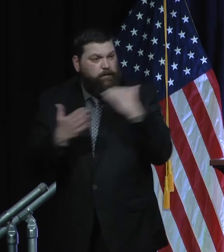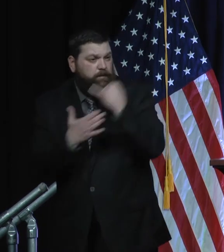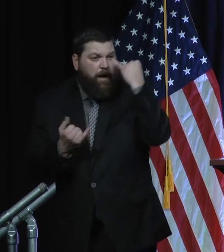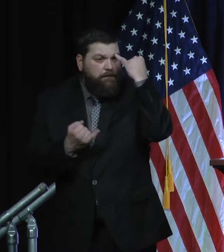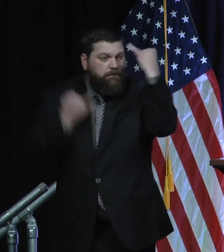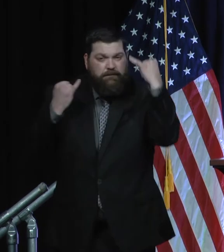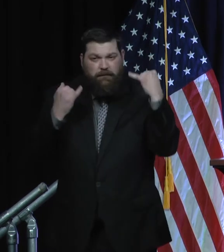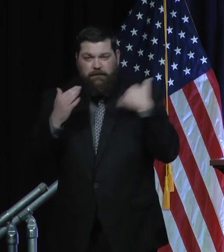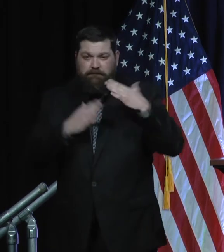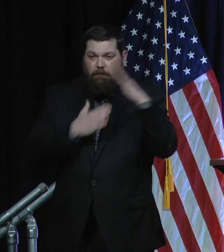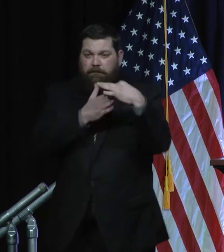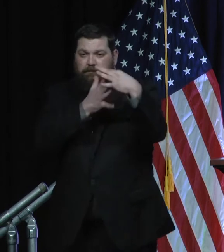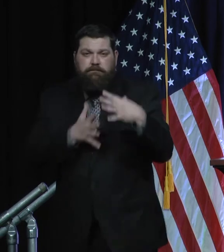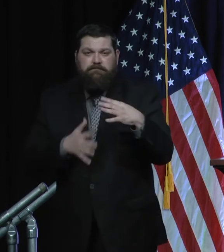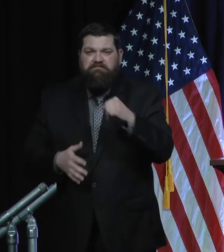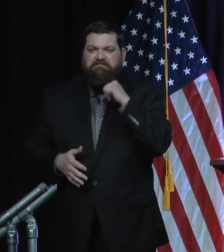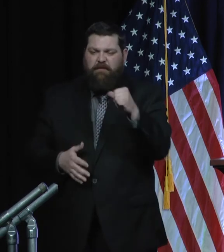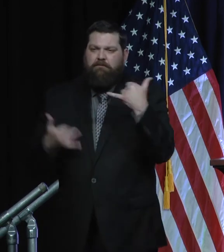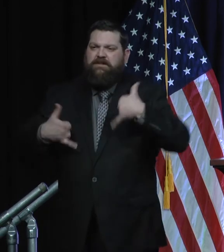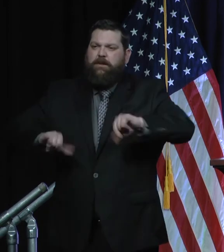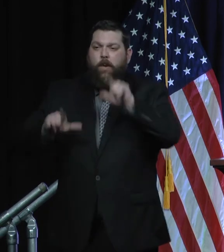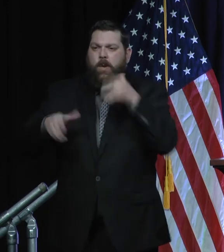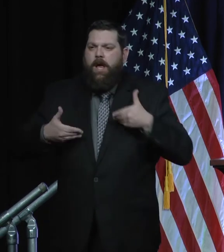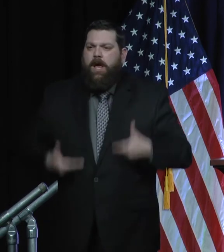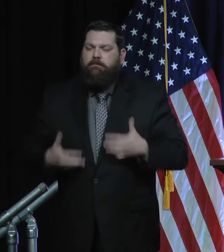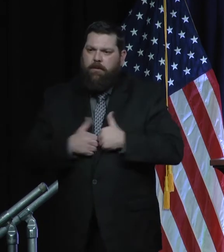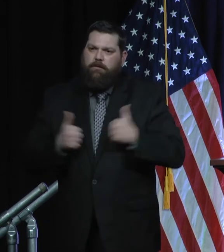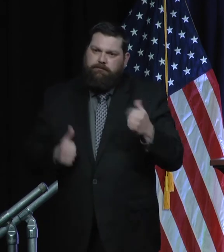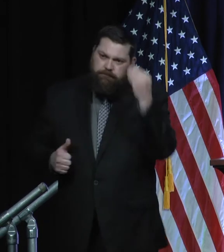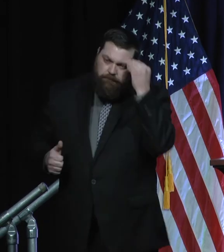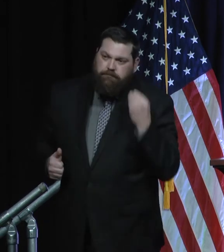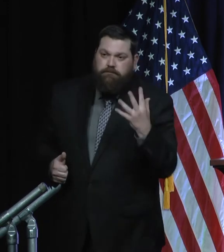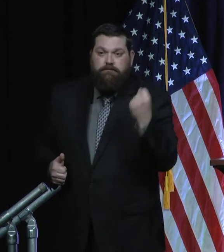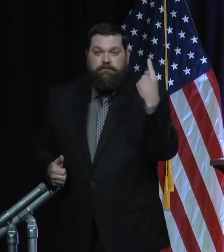today. I was born in 1982 in Johannesburg, Soweto,